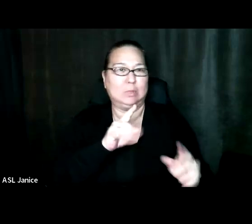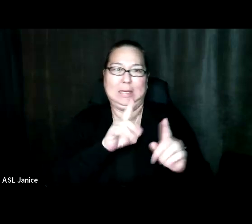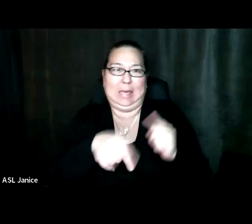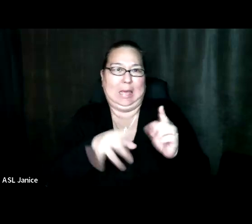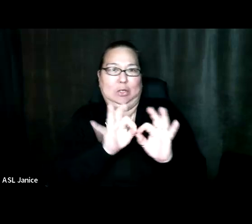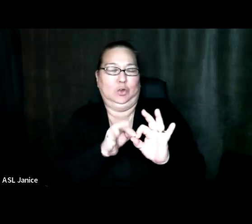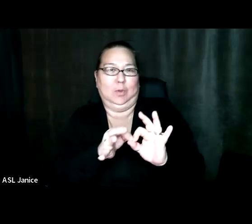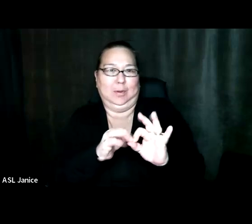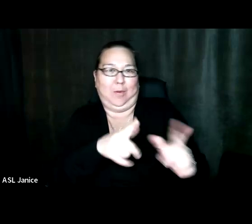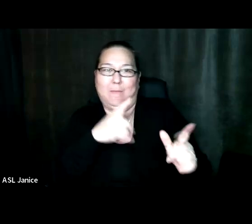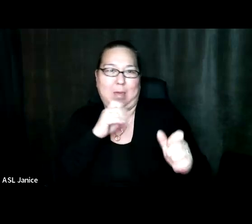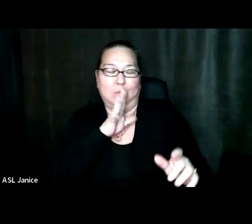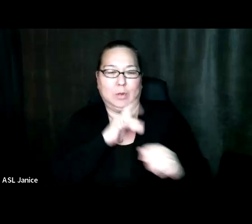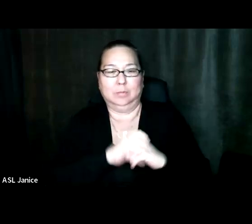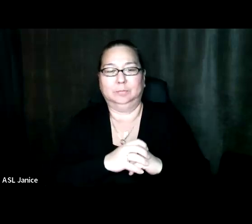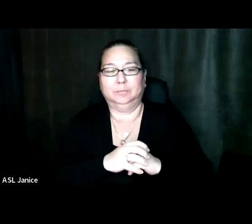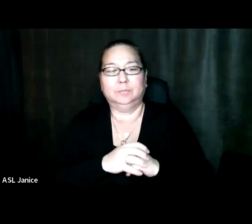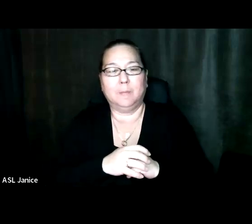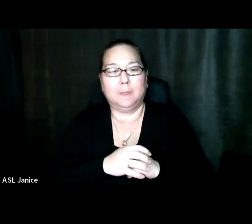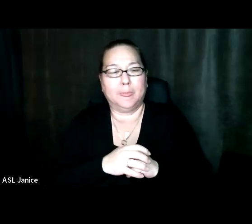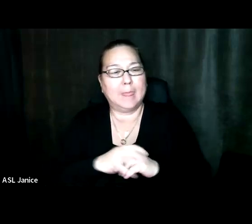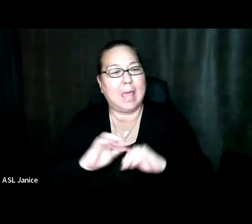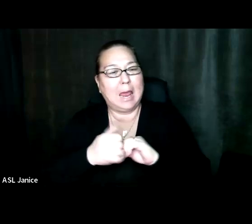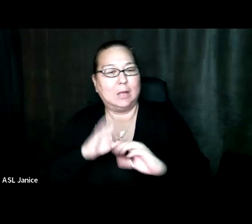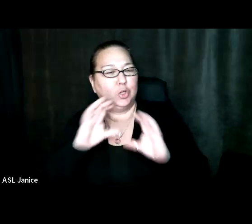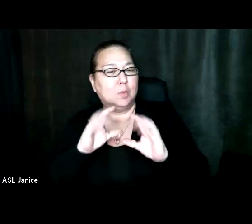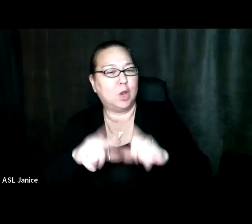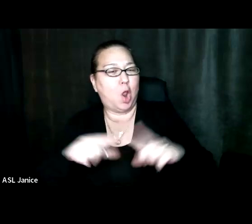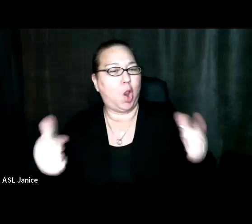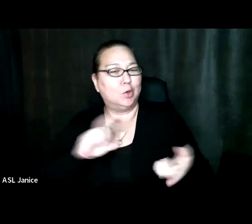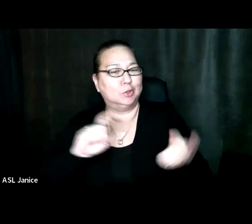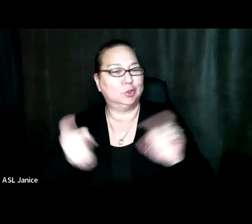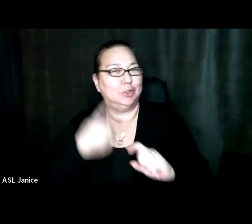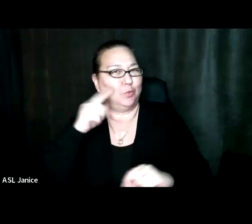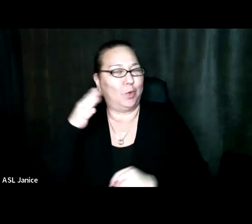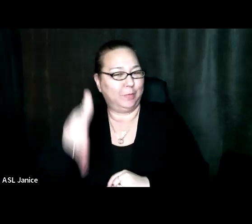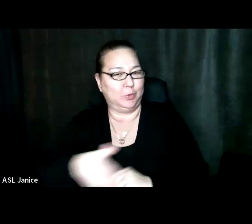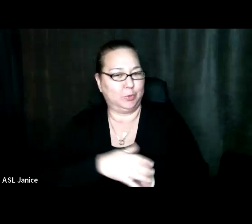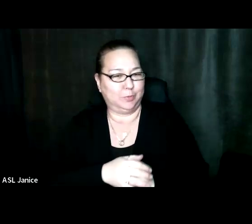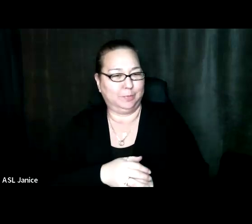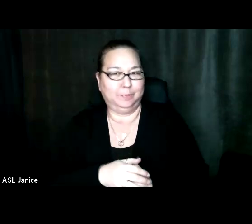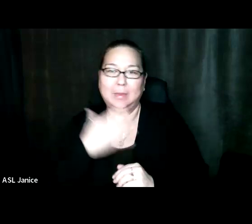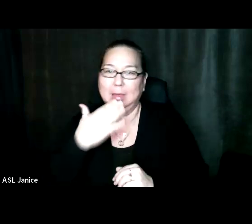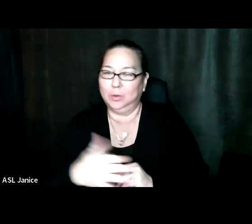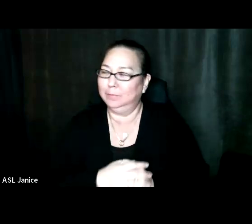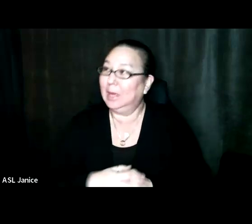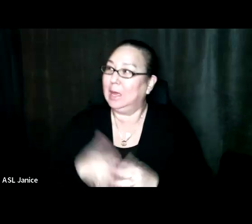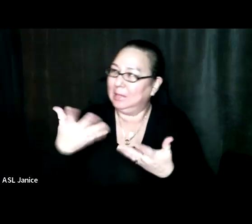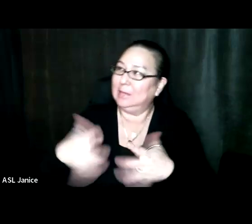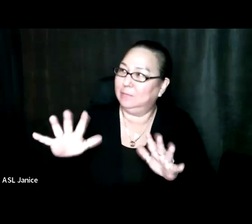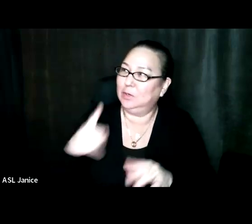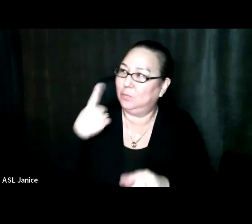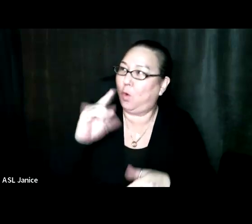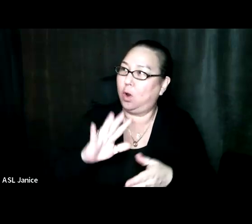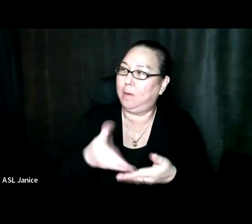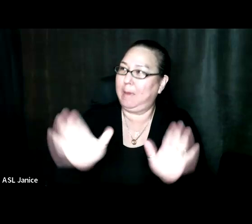large changes like this in the future. Thank you. Thank you. Chair, that concludes public testimony. Thank